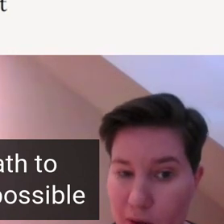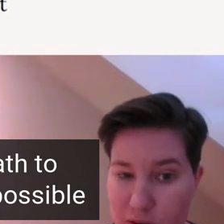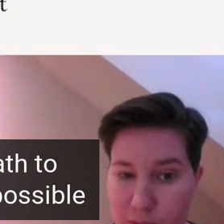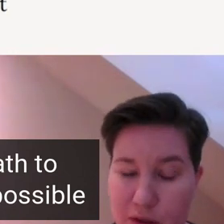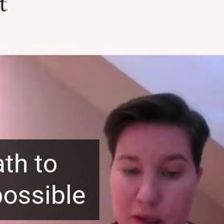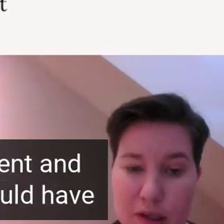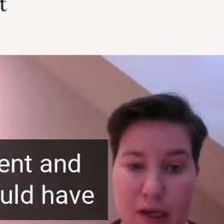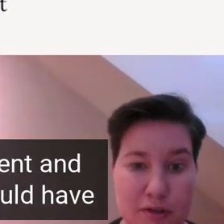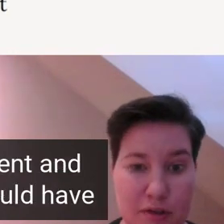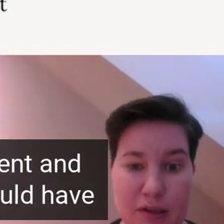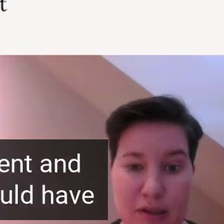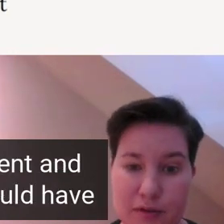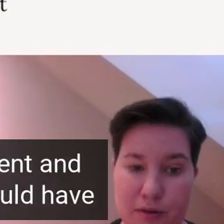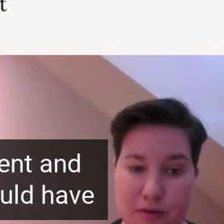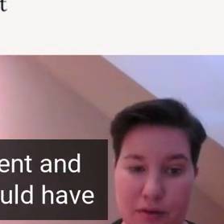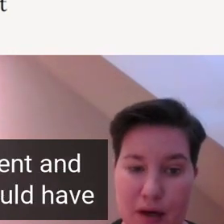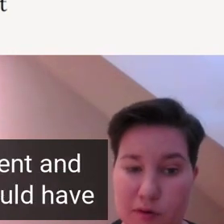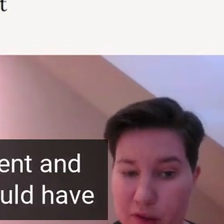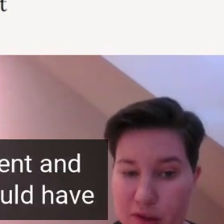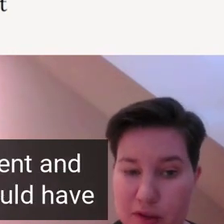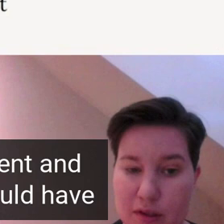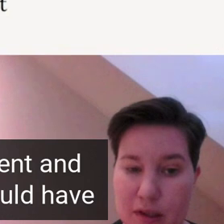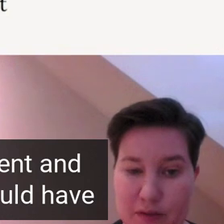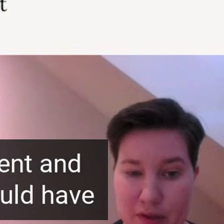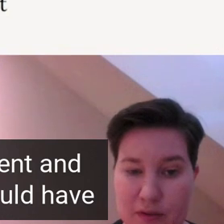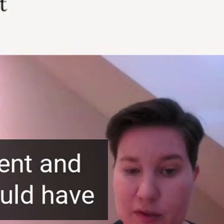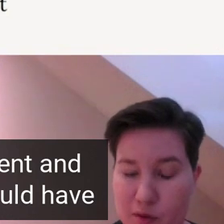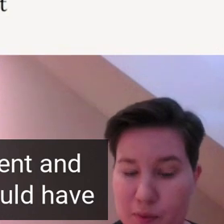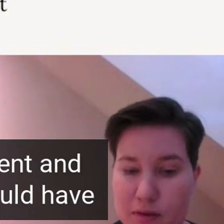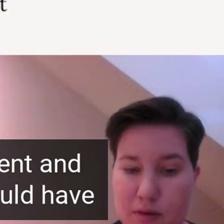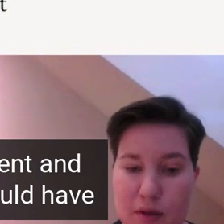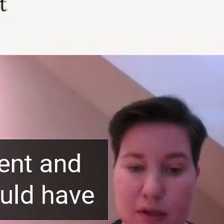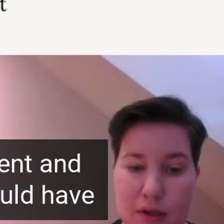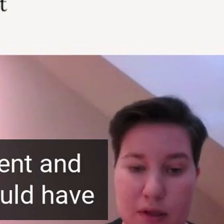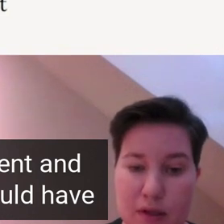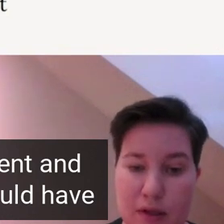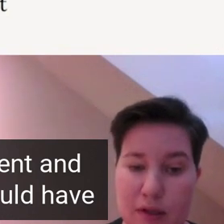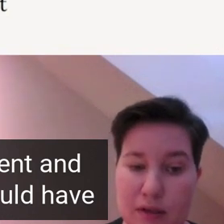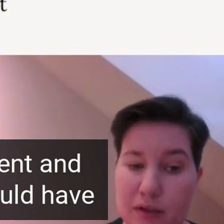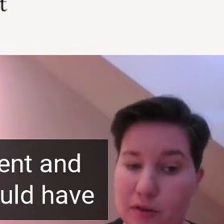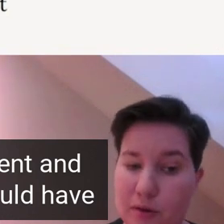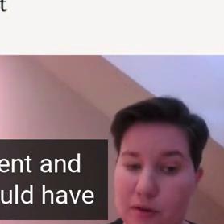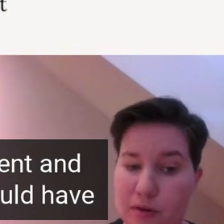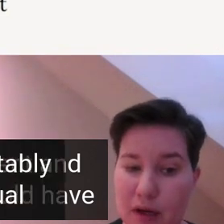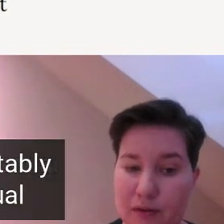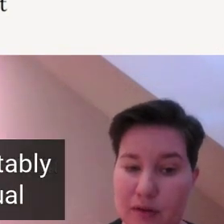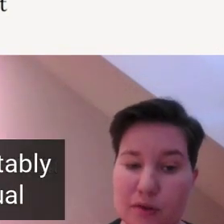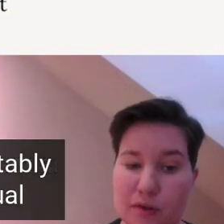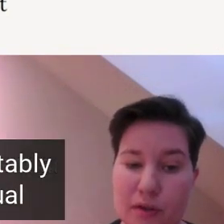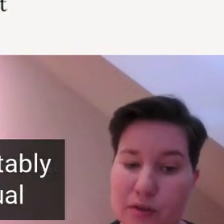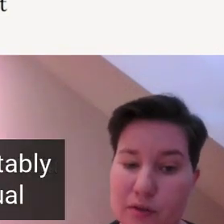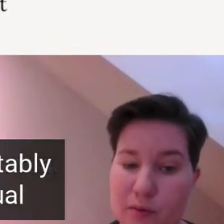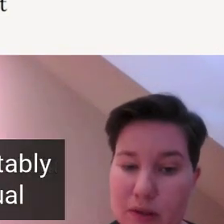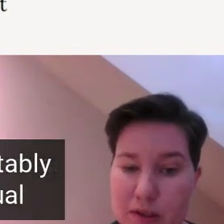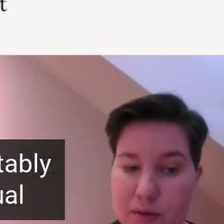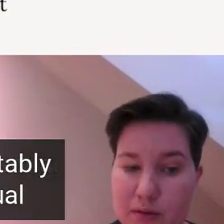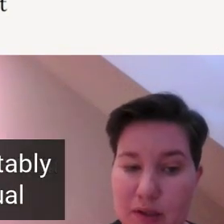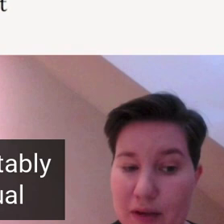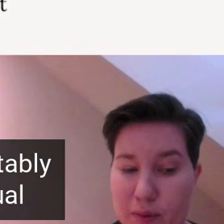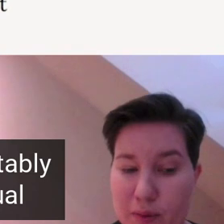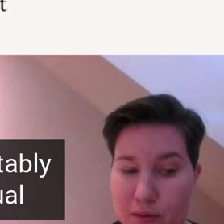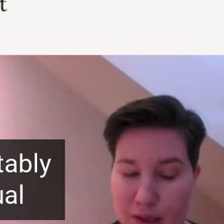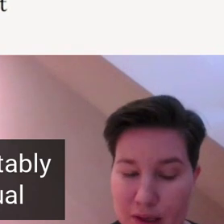as possible and should lead students to have sufficient and effective adjustments, that students should have somewhere to turn when